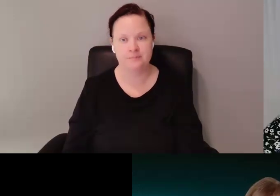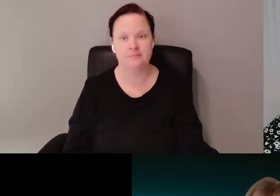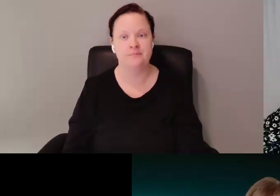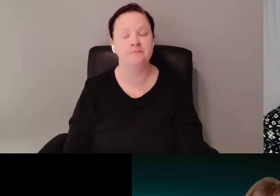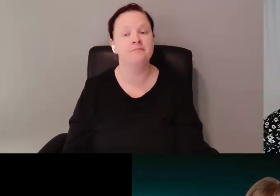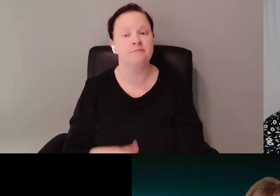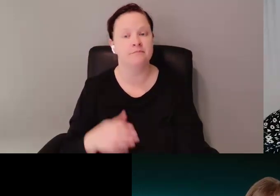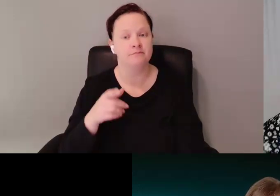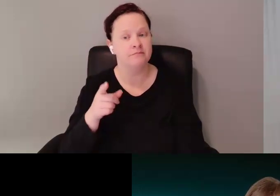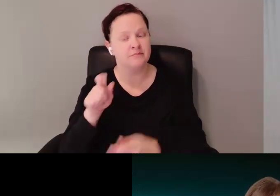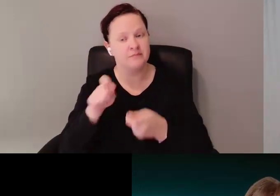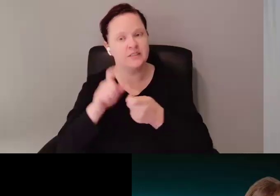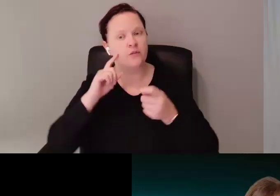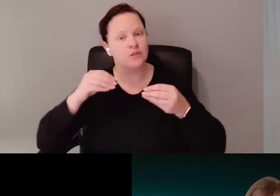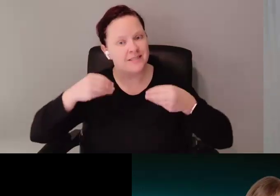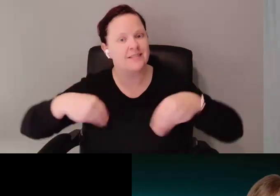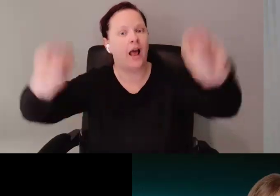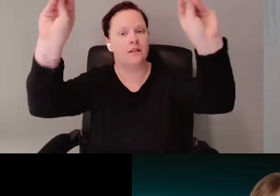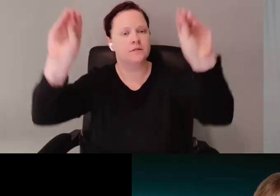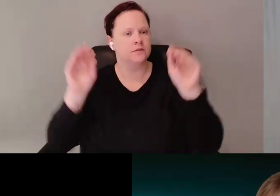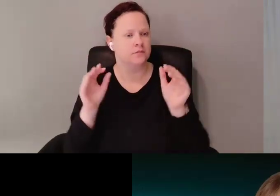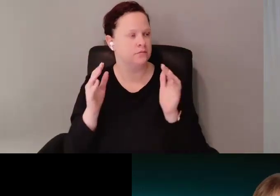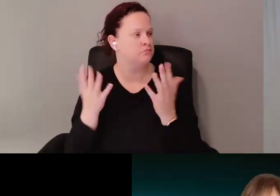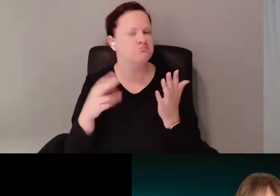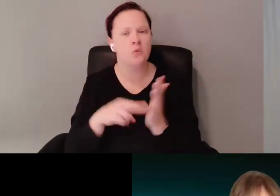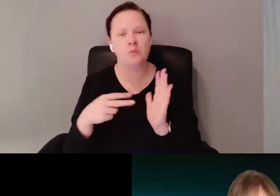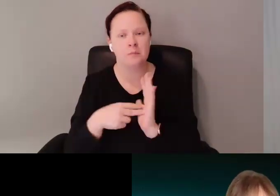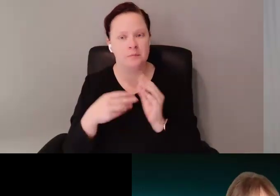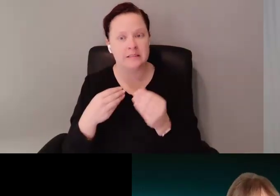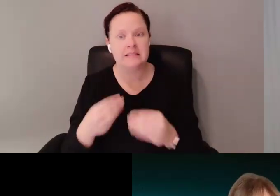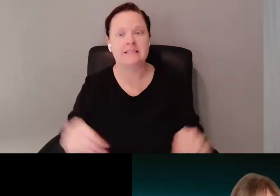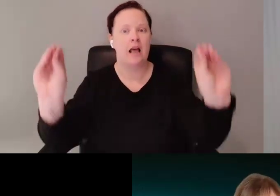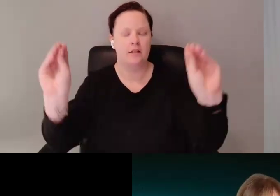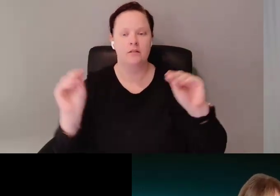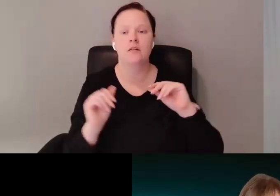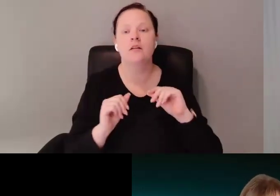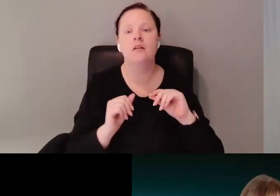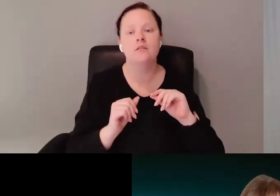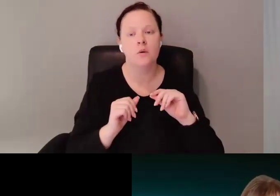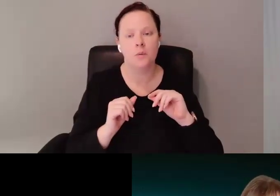is sales. So what is sales? Sales is actually,